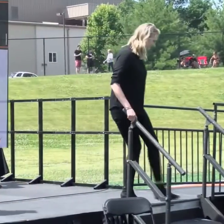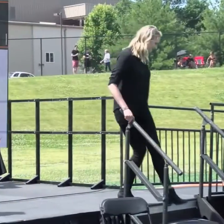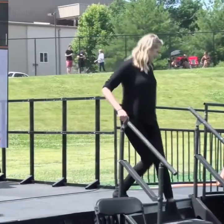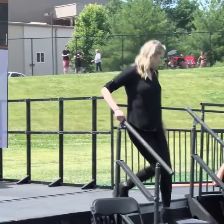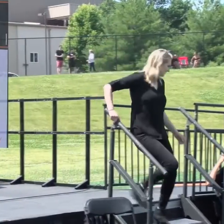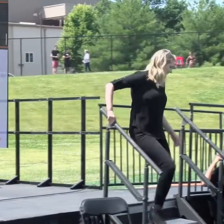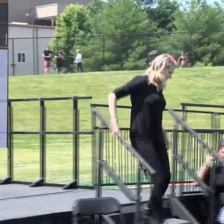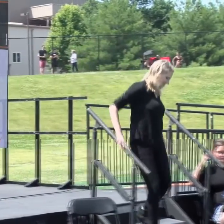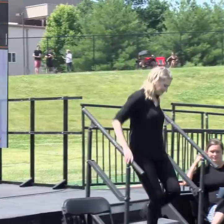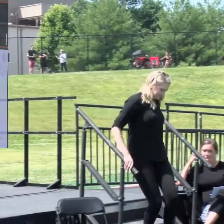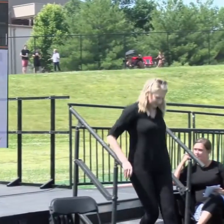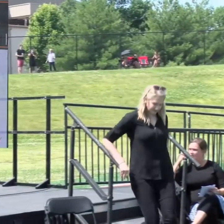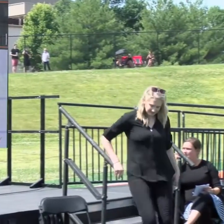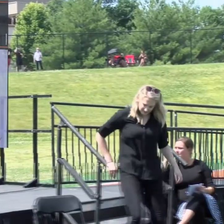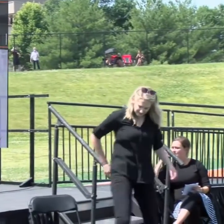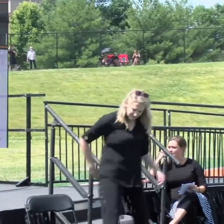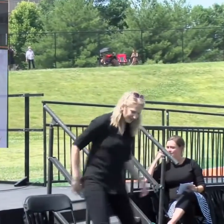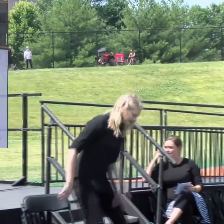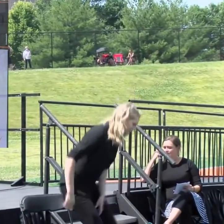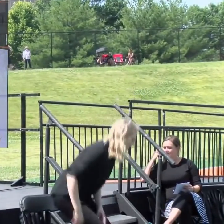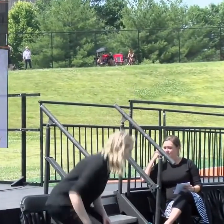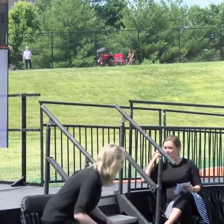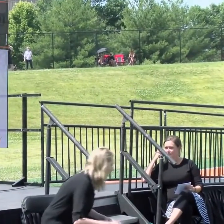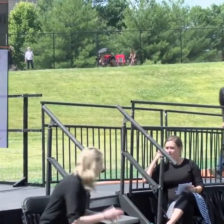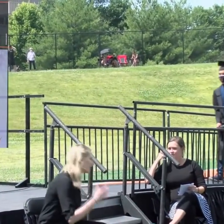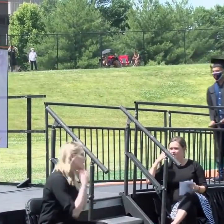Annabelle Aguilar.